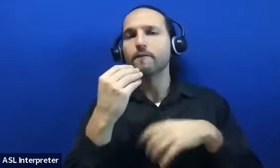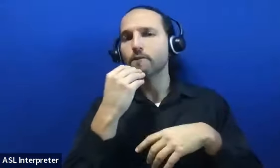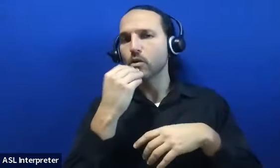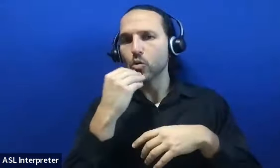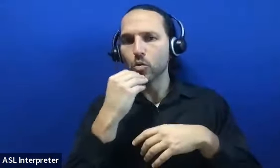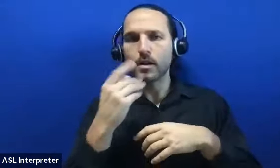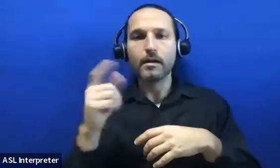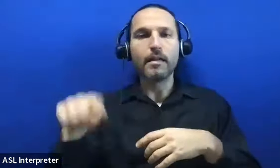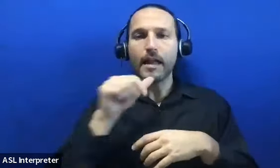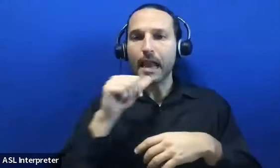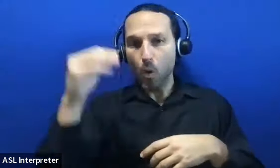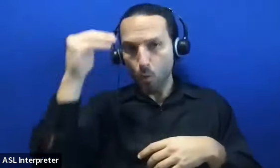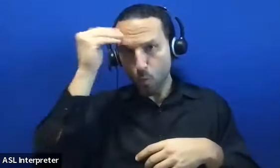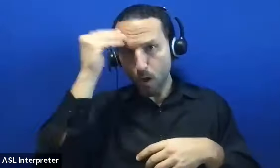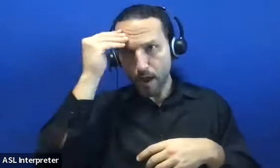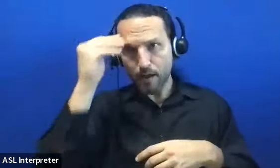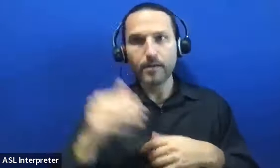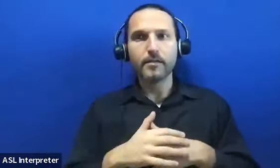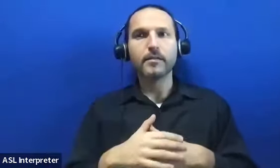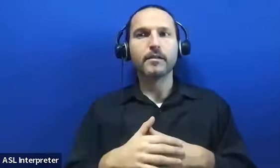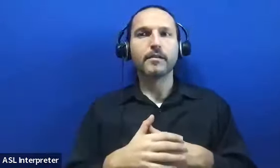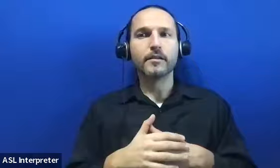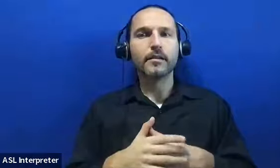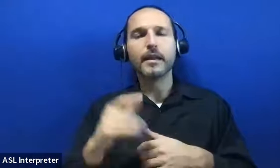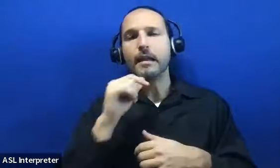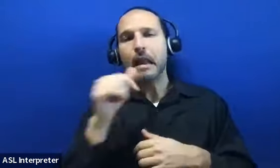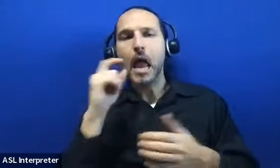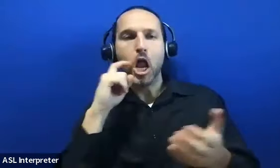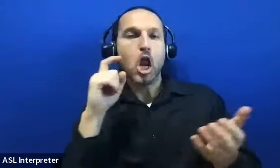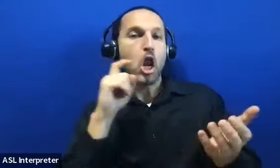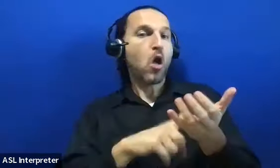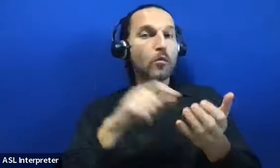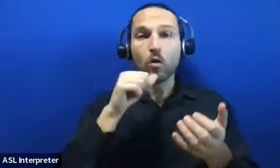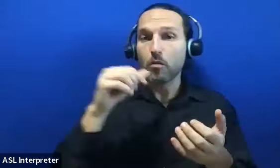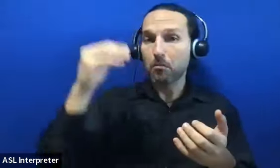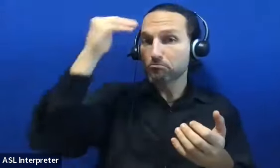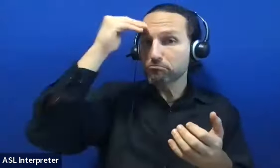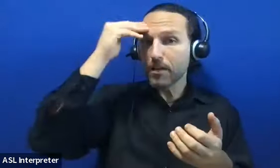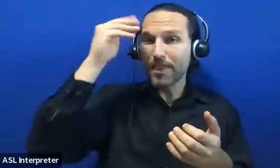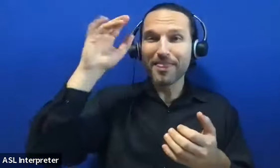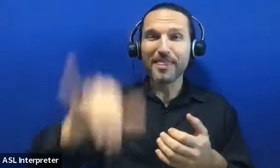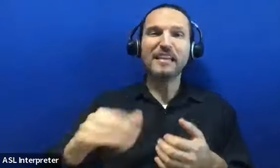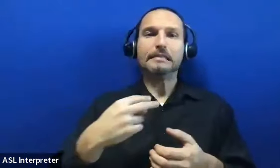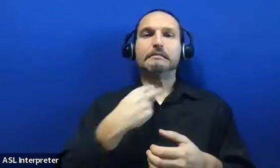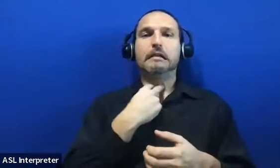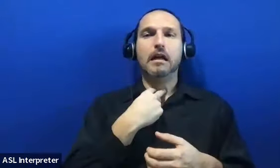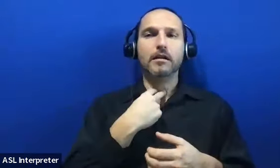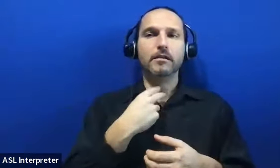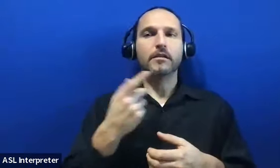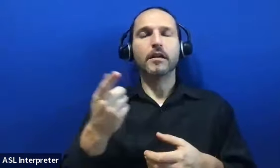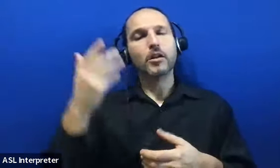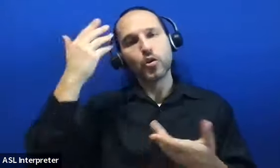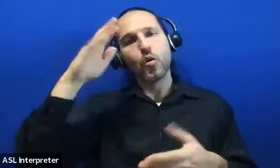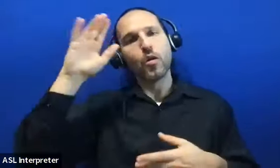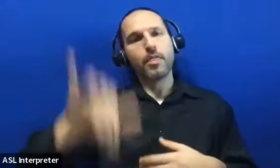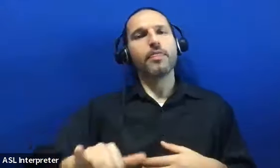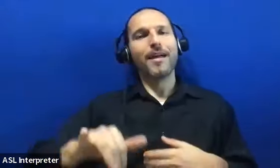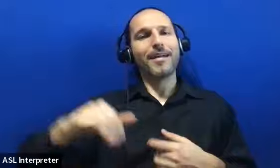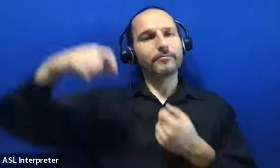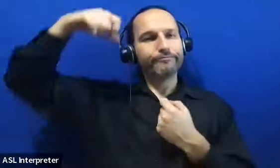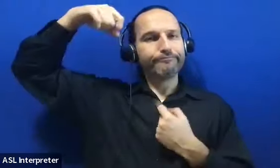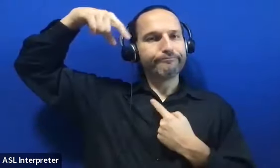aware and they may not feel that the food is stuck there because they're not processing that type of sensory information in the